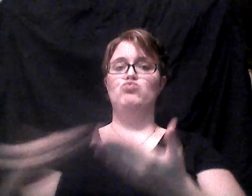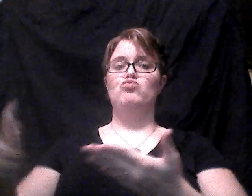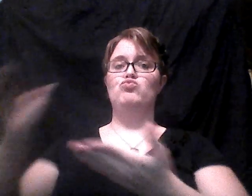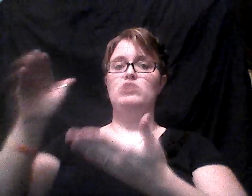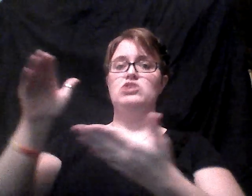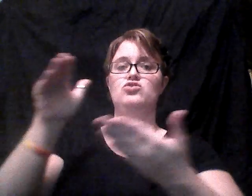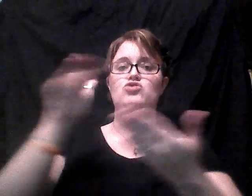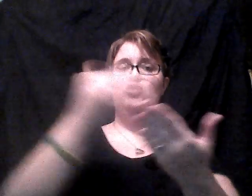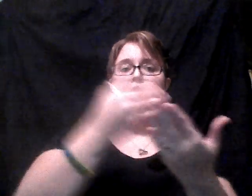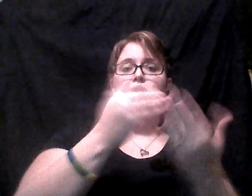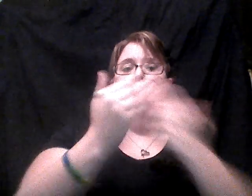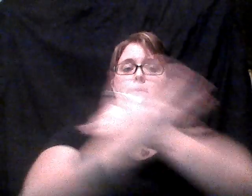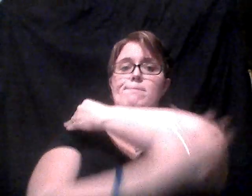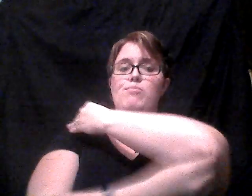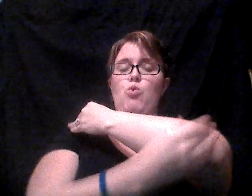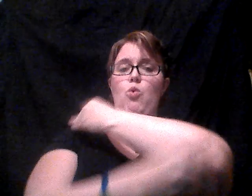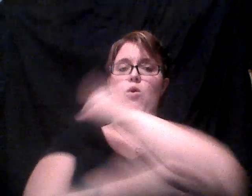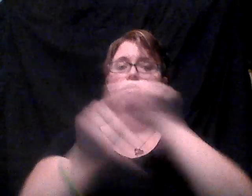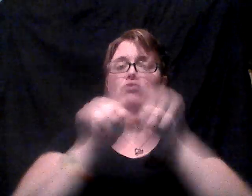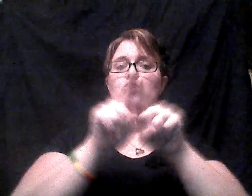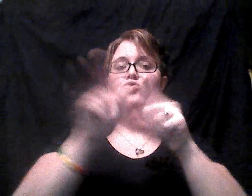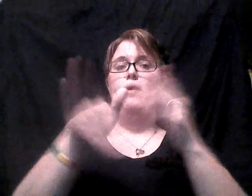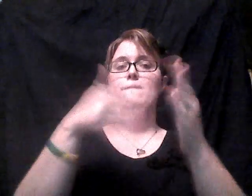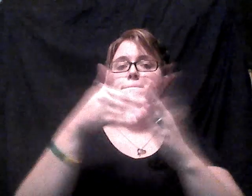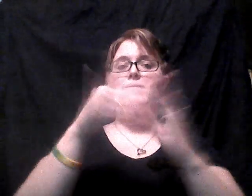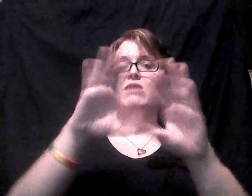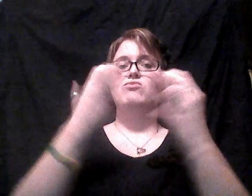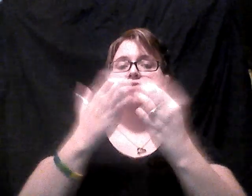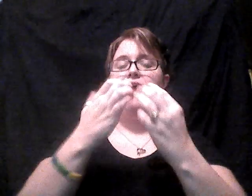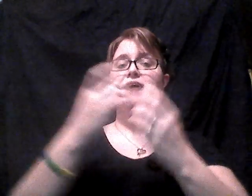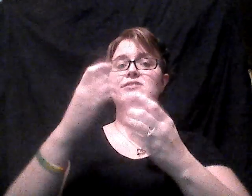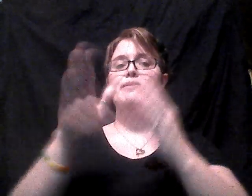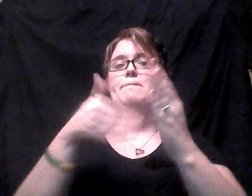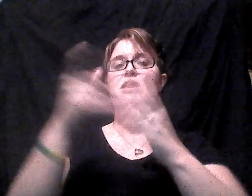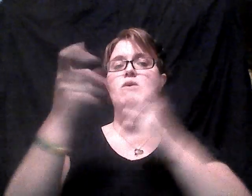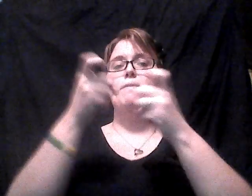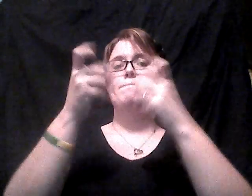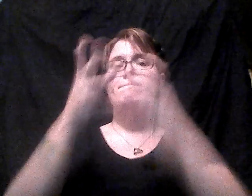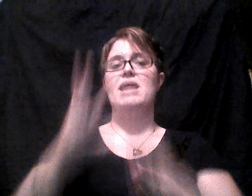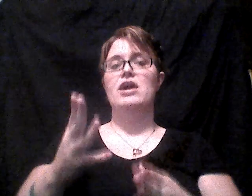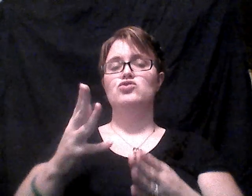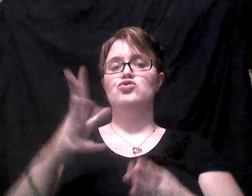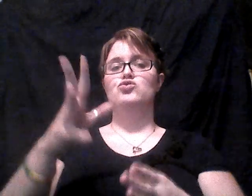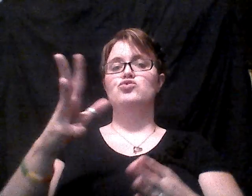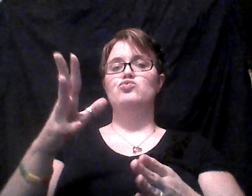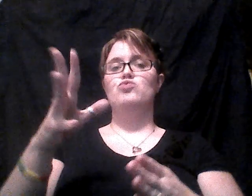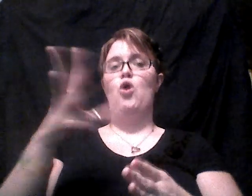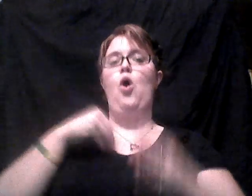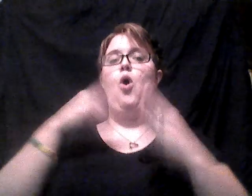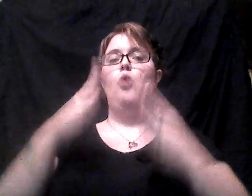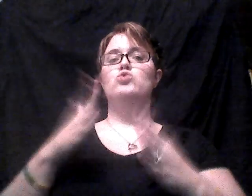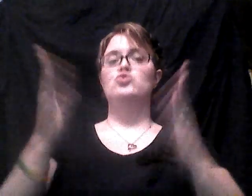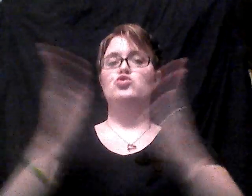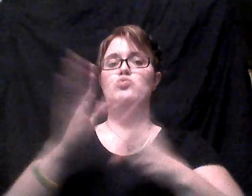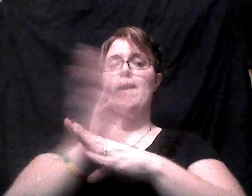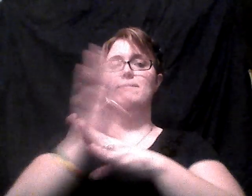class, middle managers and people that own small businesses and people that are starting to make a few bucks for themselves,